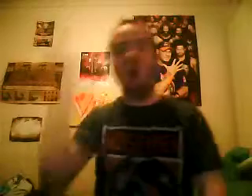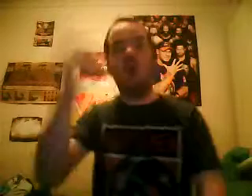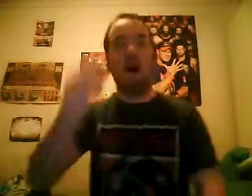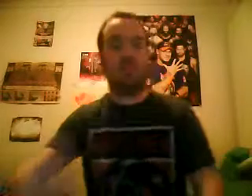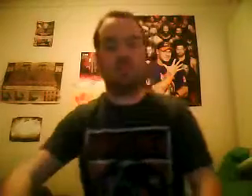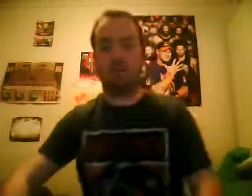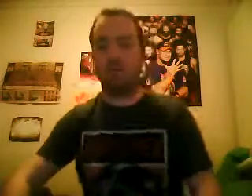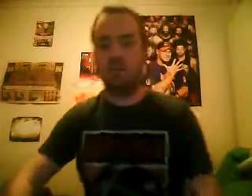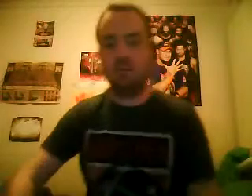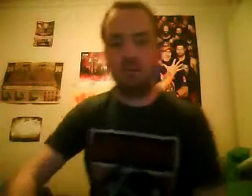up!